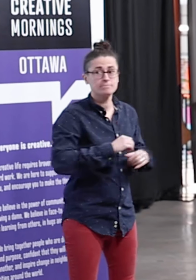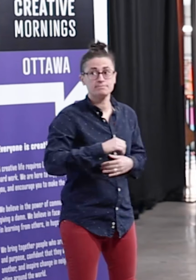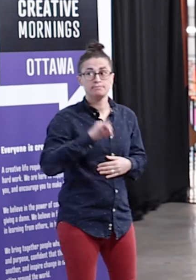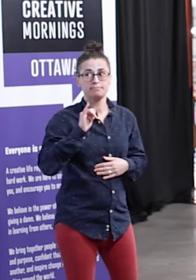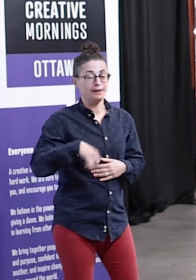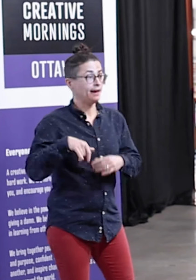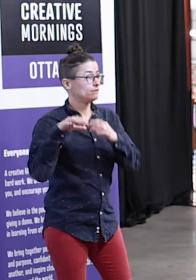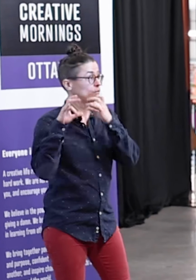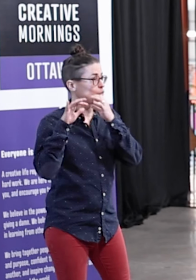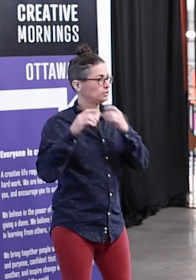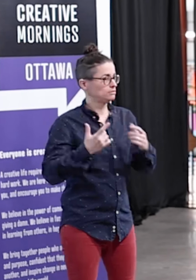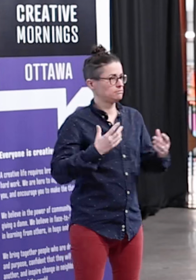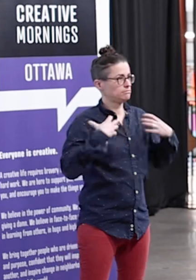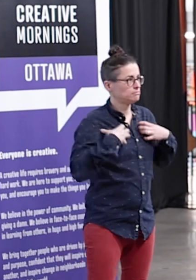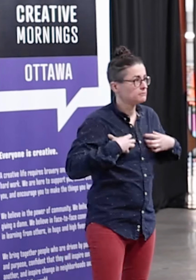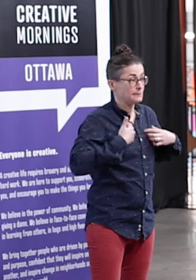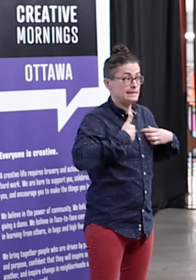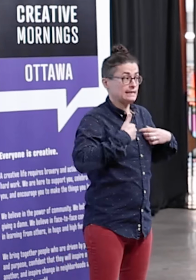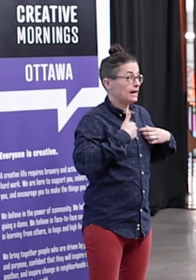eh? Okay, so you got the same feeling I got.